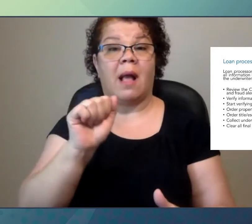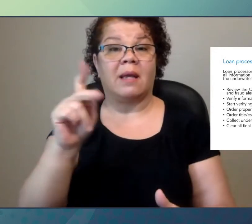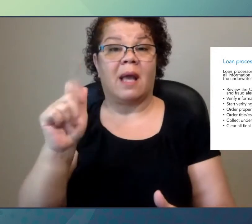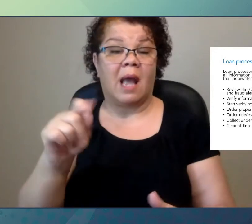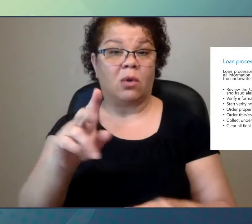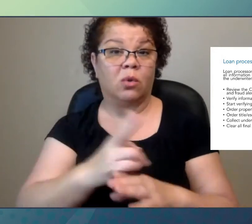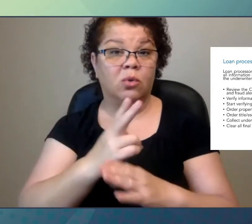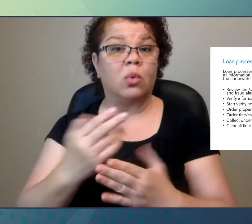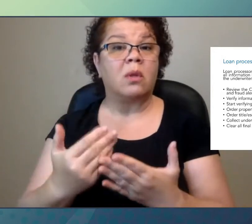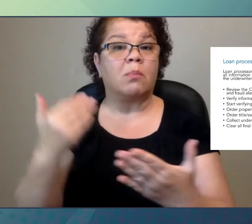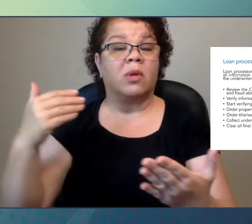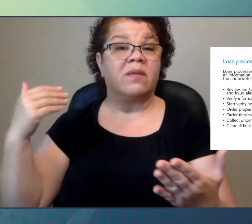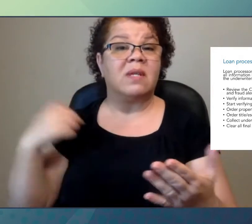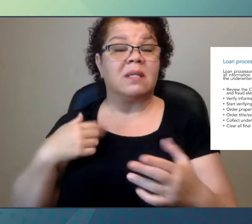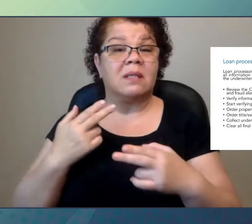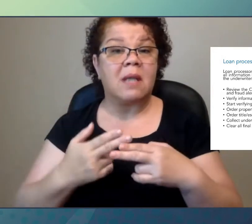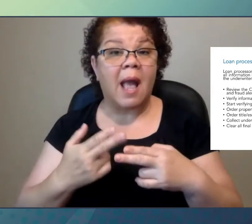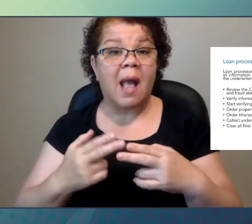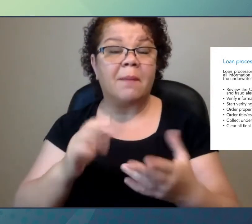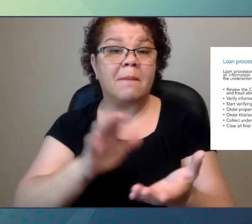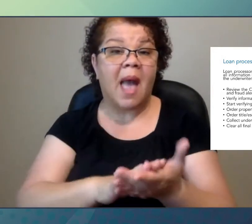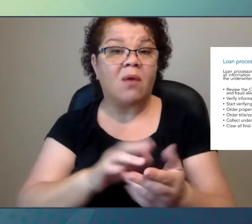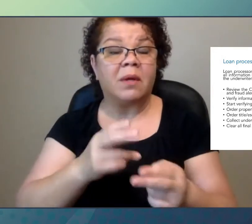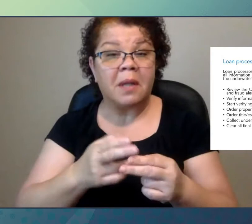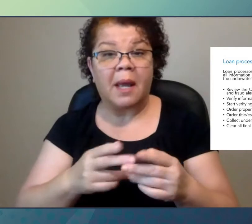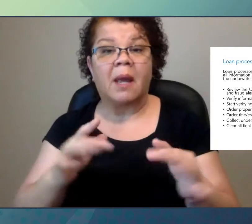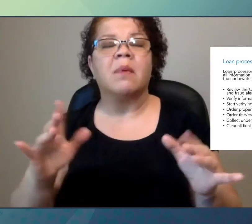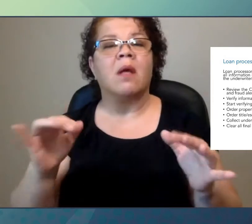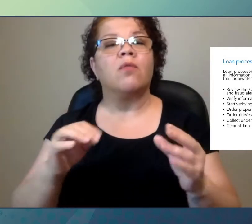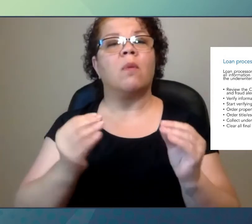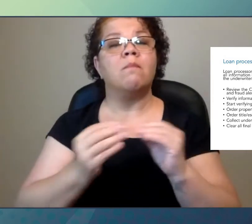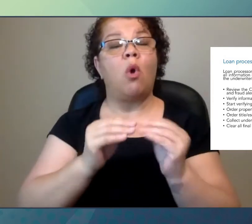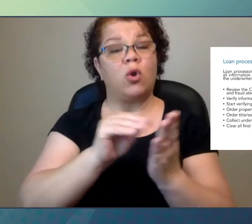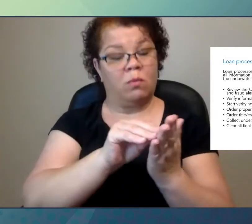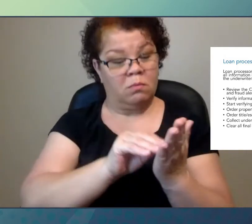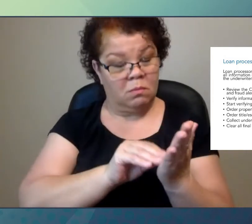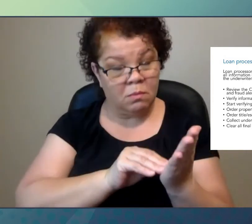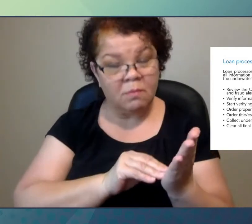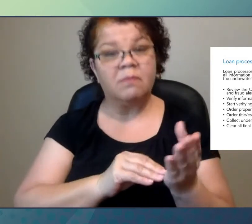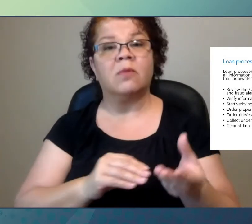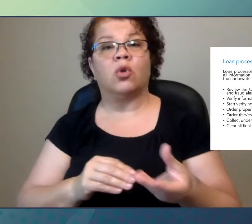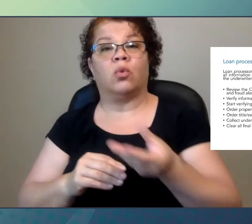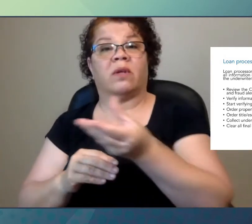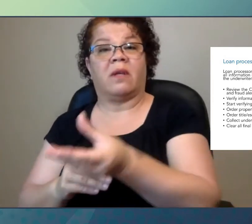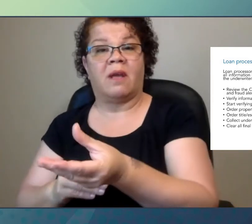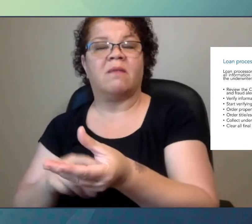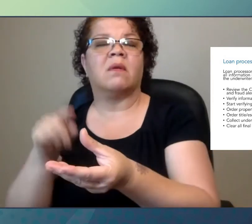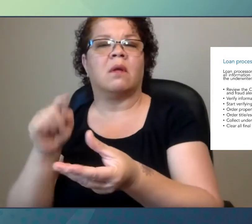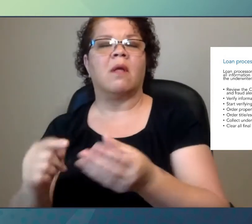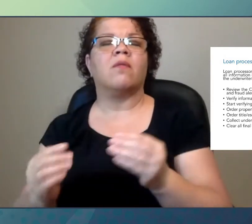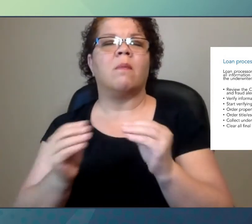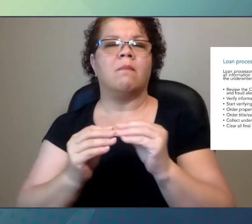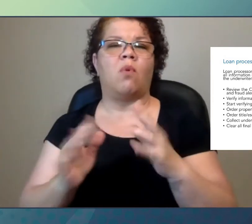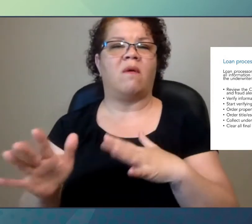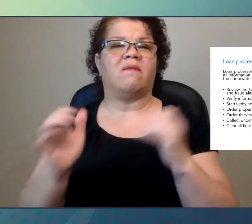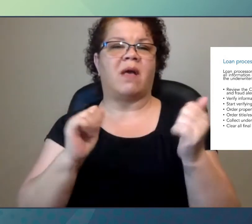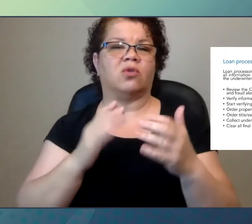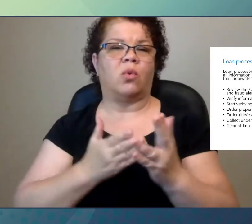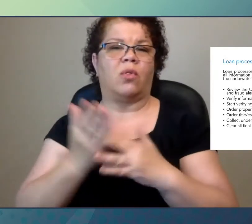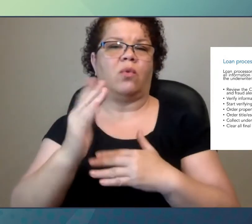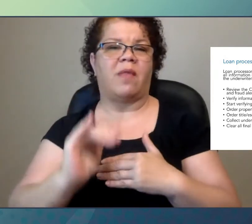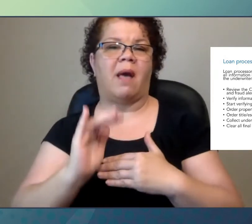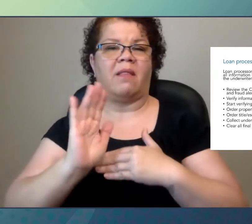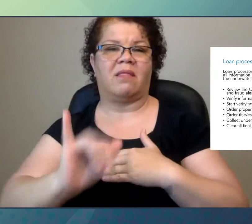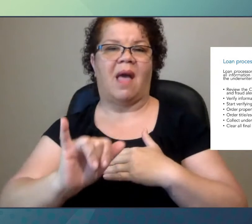past, the faster you disclose that to the lender, the easier it's going to be to go through this process.